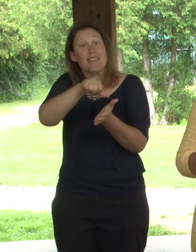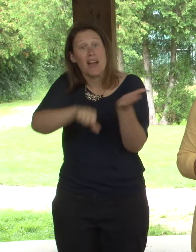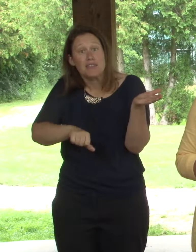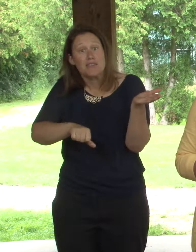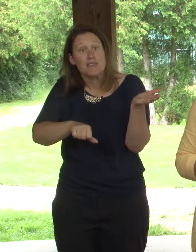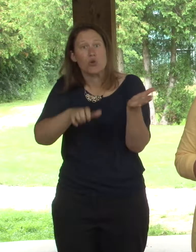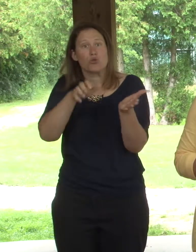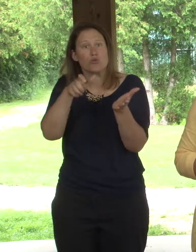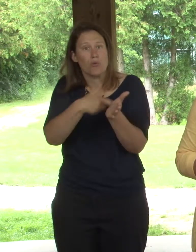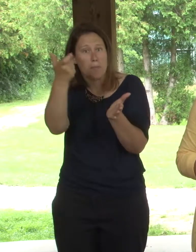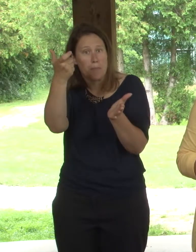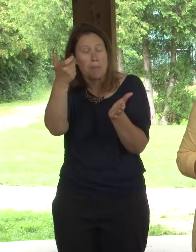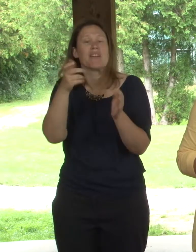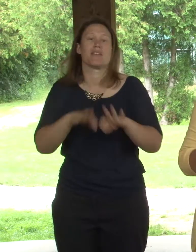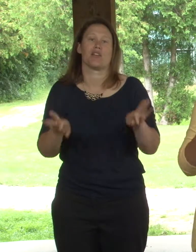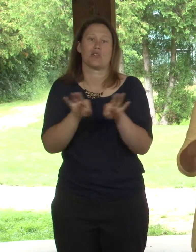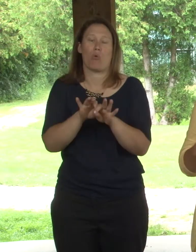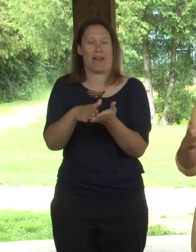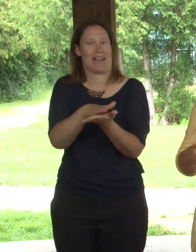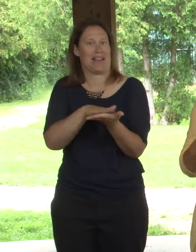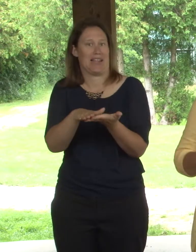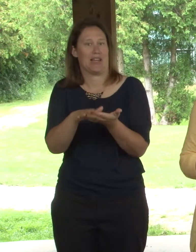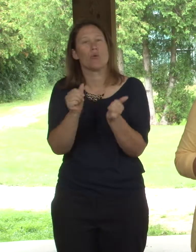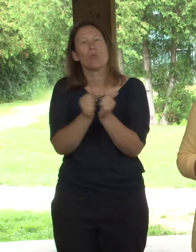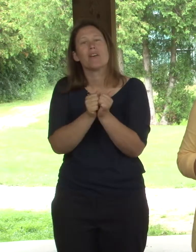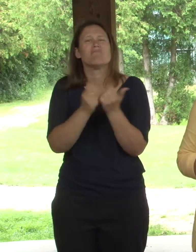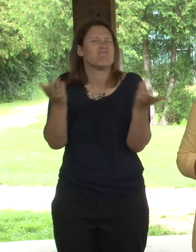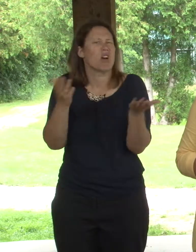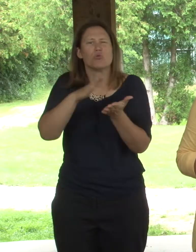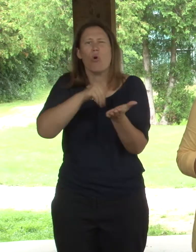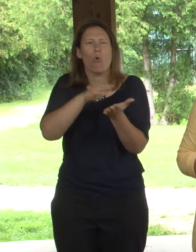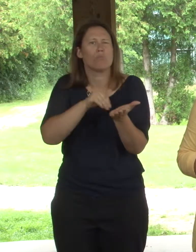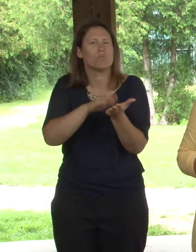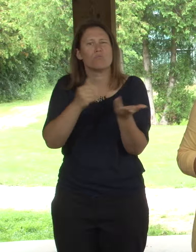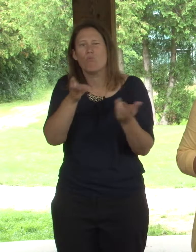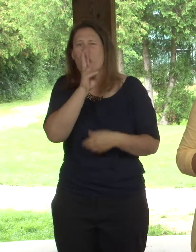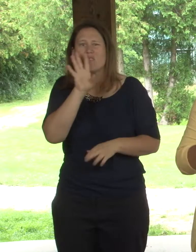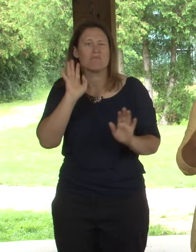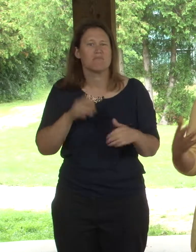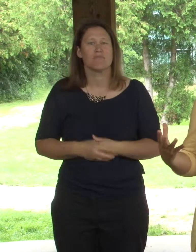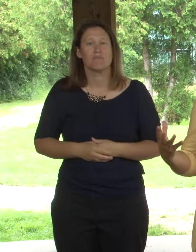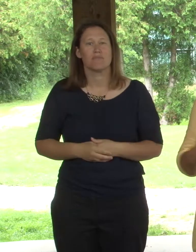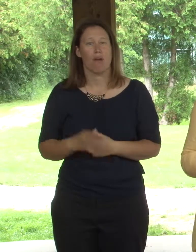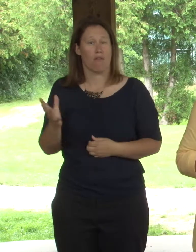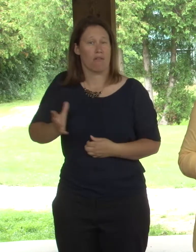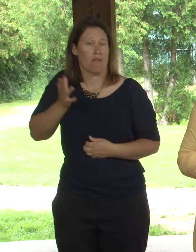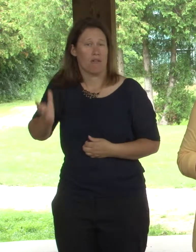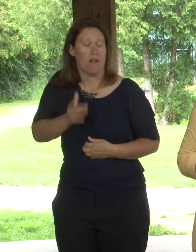with mild soap and water. We don't necessarily need to use all those lotions and potions, but the